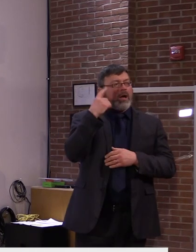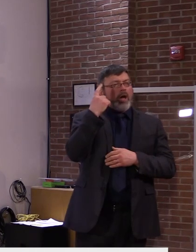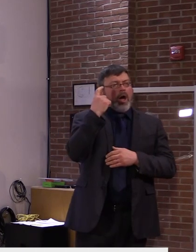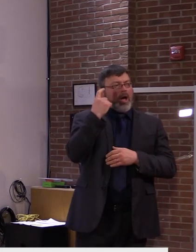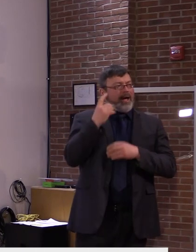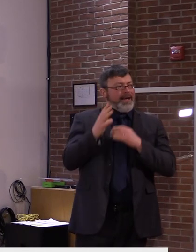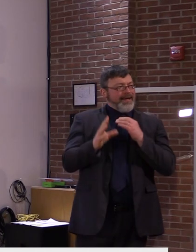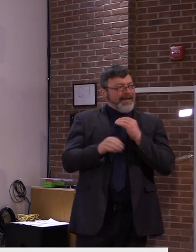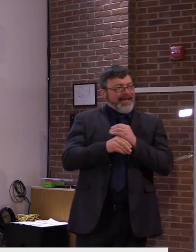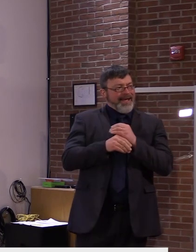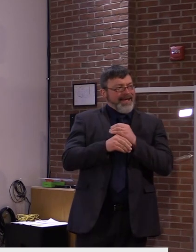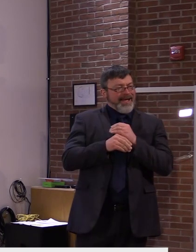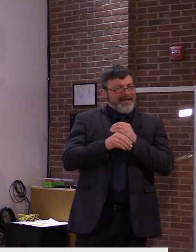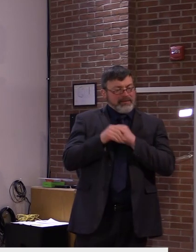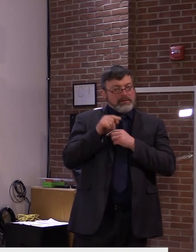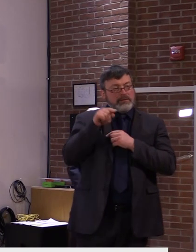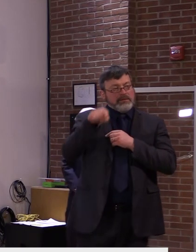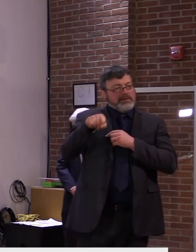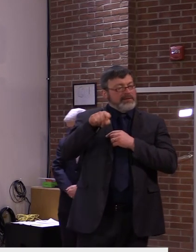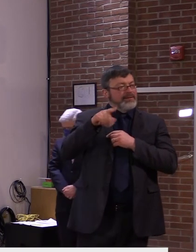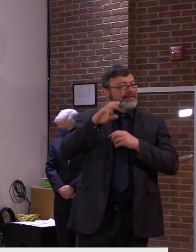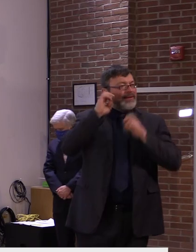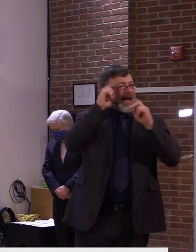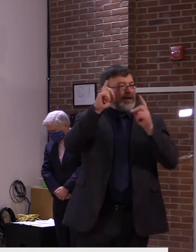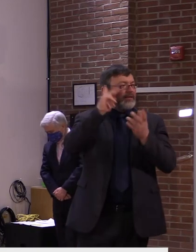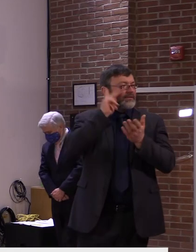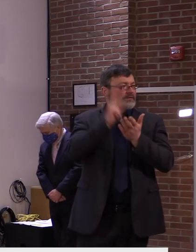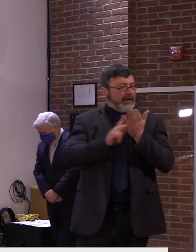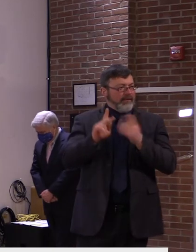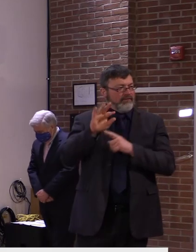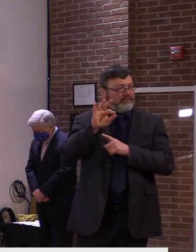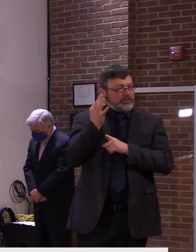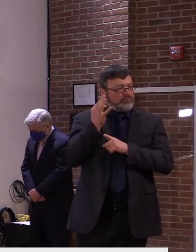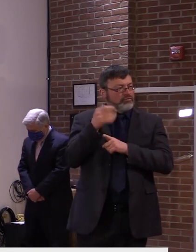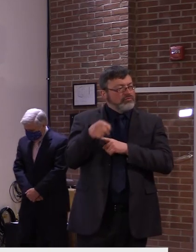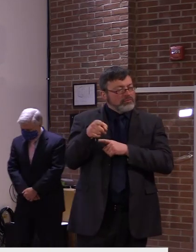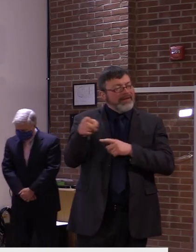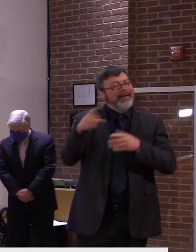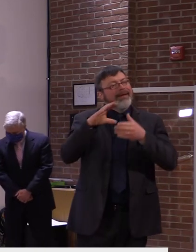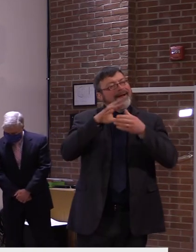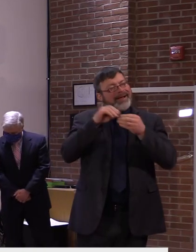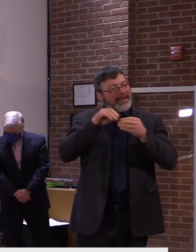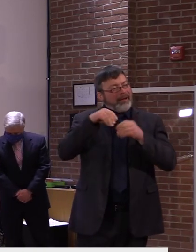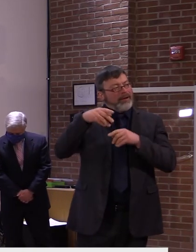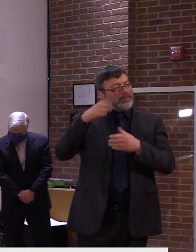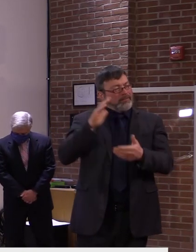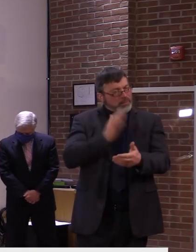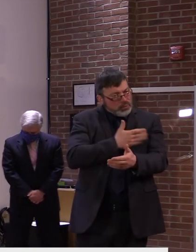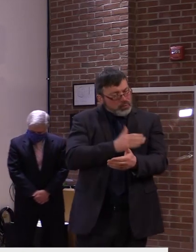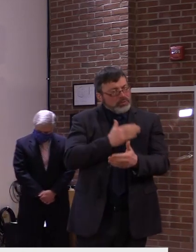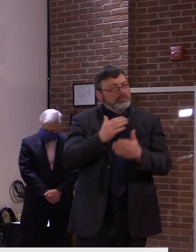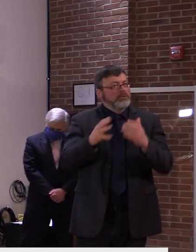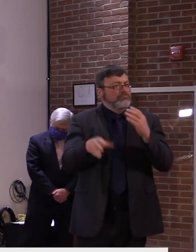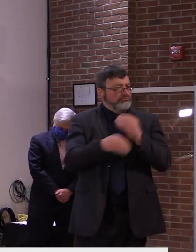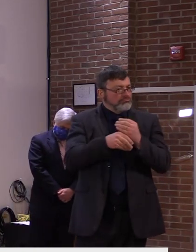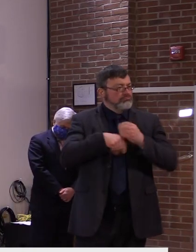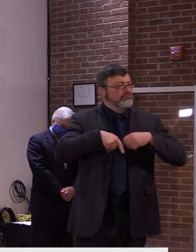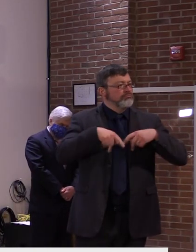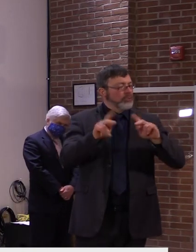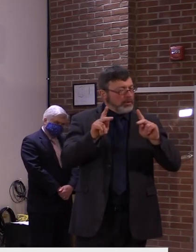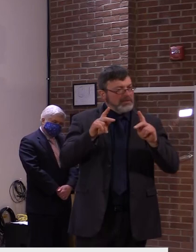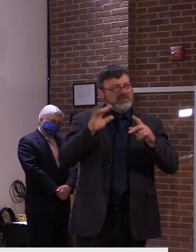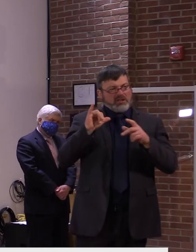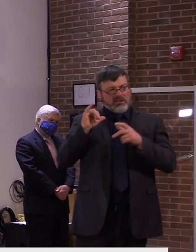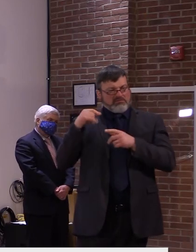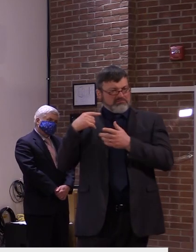I think hearing the discussion about music and sports last week now, it just occurred to me, I'm wondering if there's